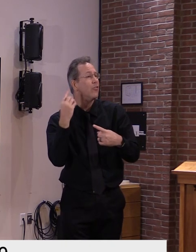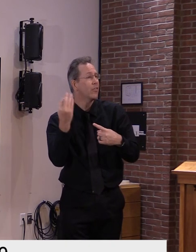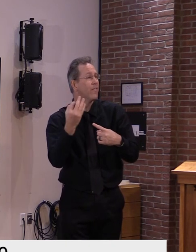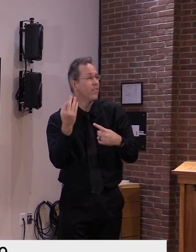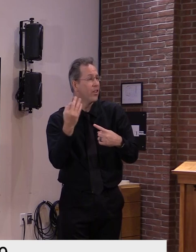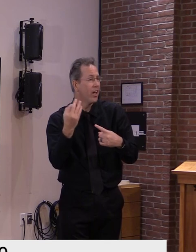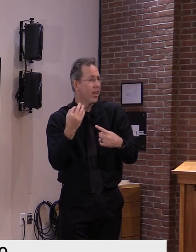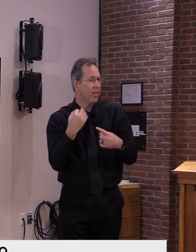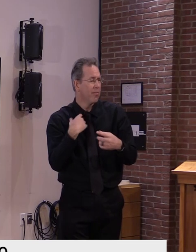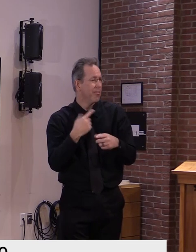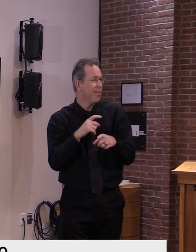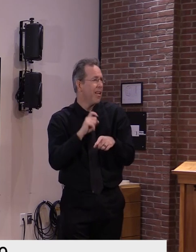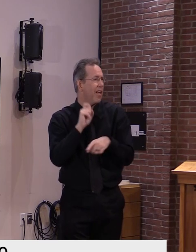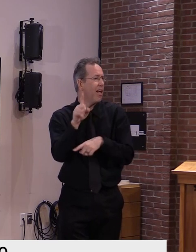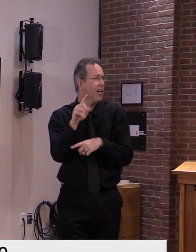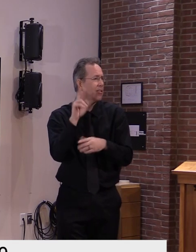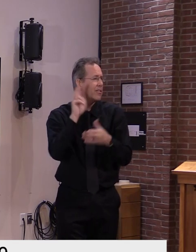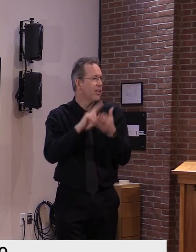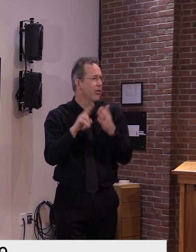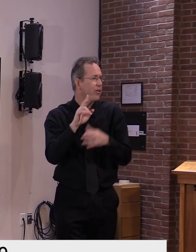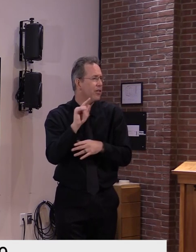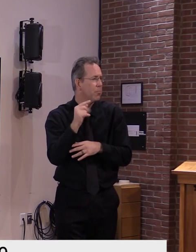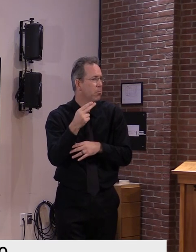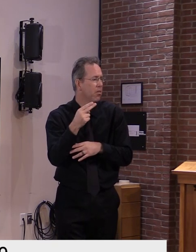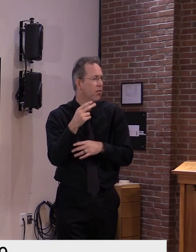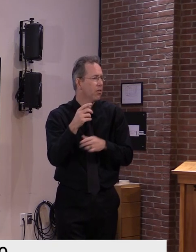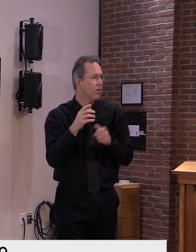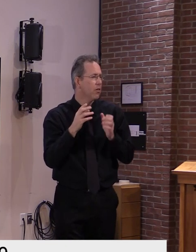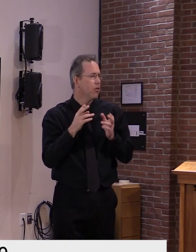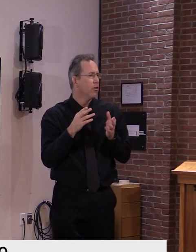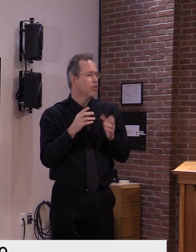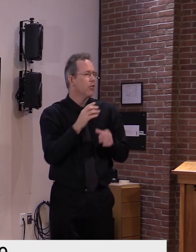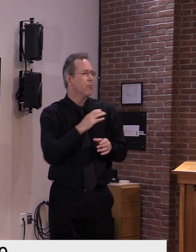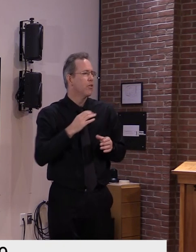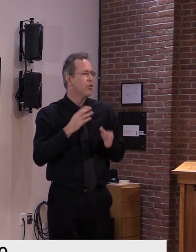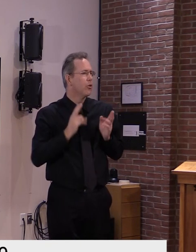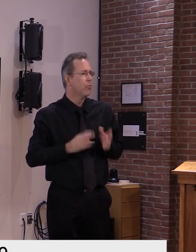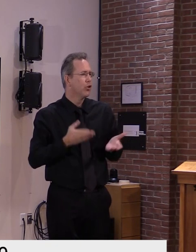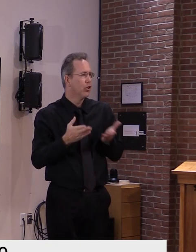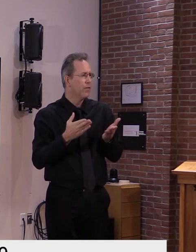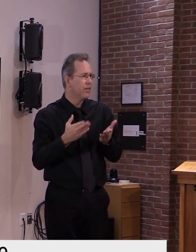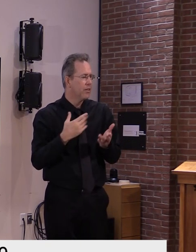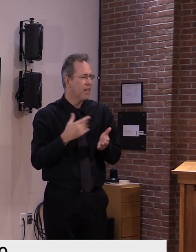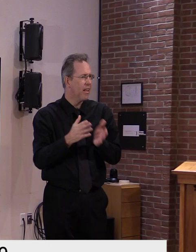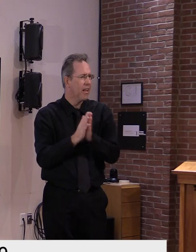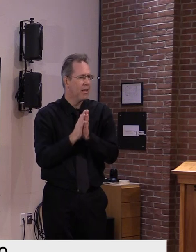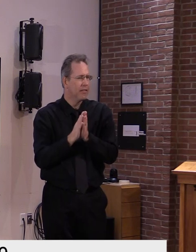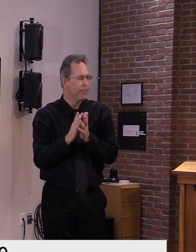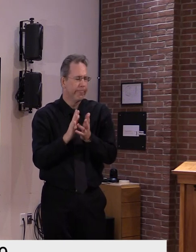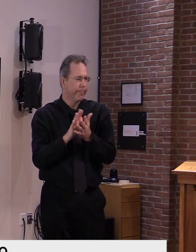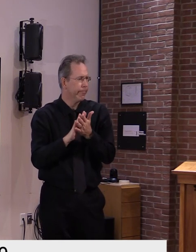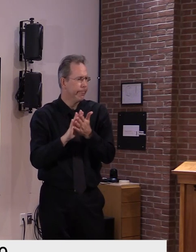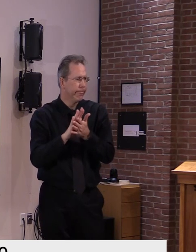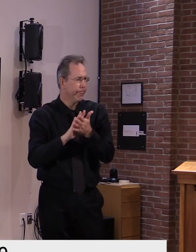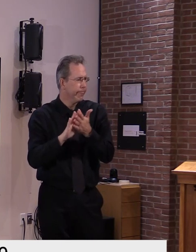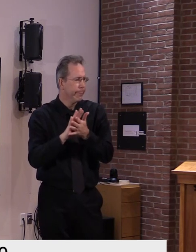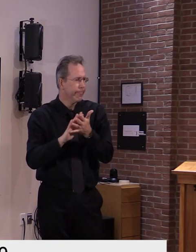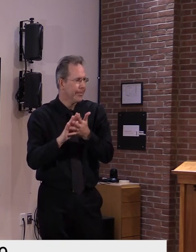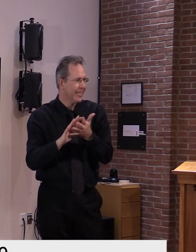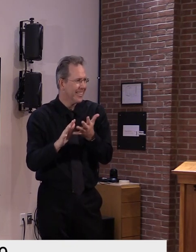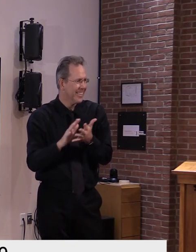healthcare back up and running, or up and running in places like Orleans